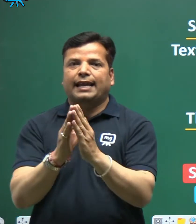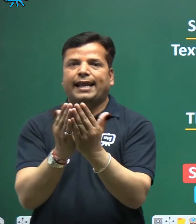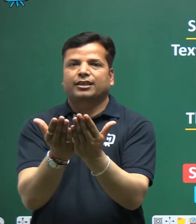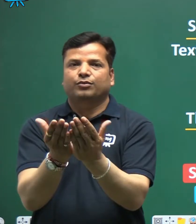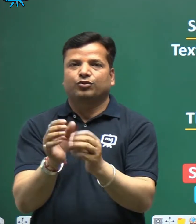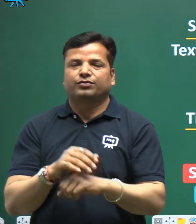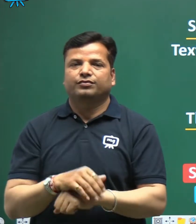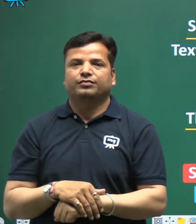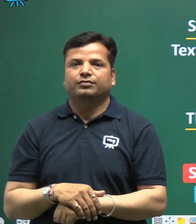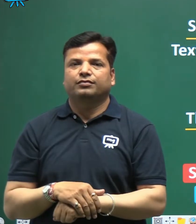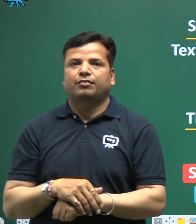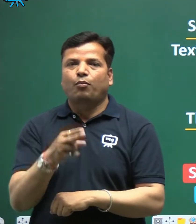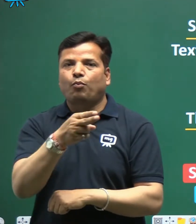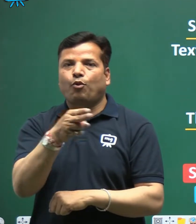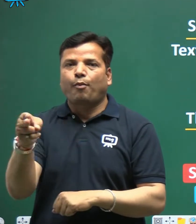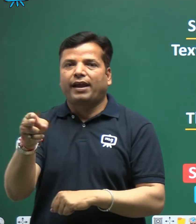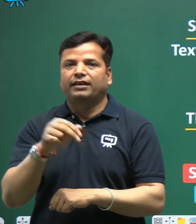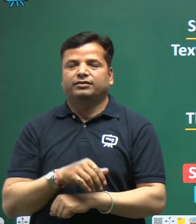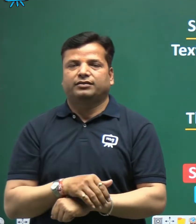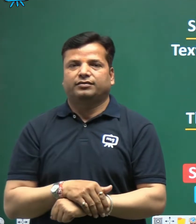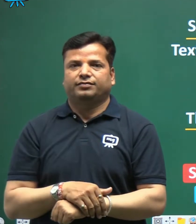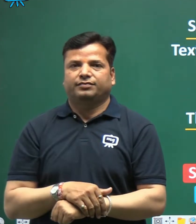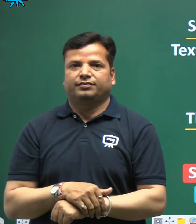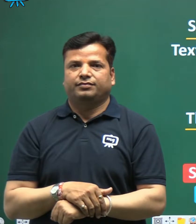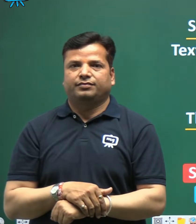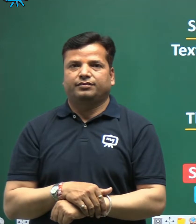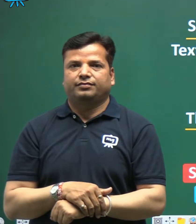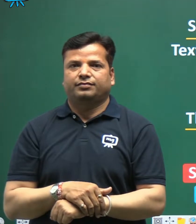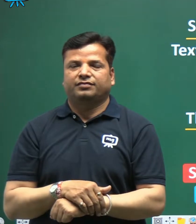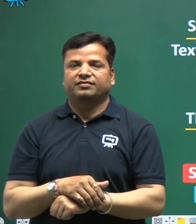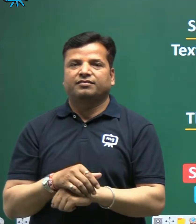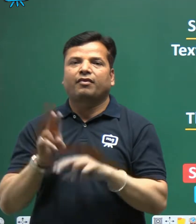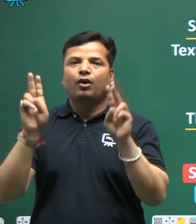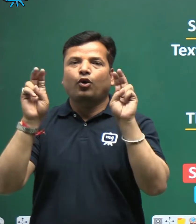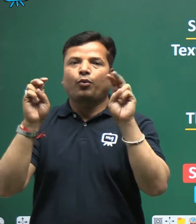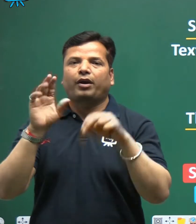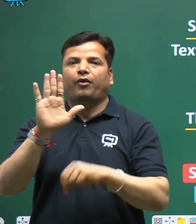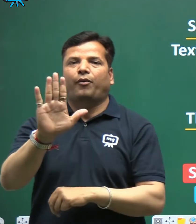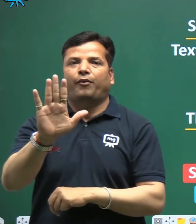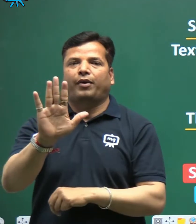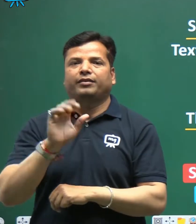Textbook, Moments, Lesson 5,